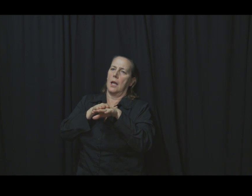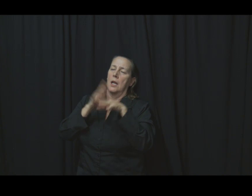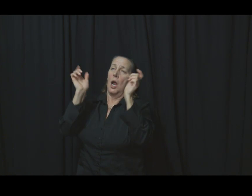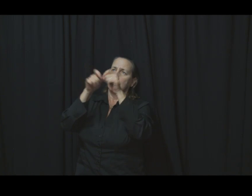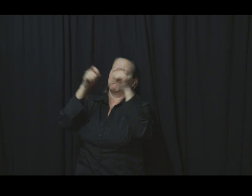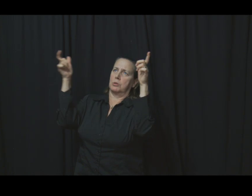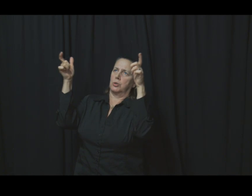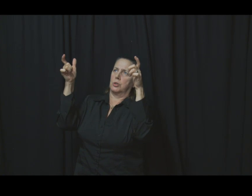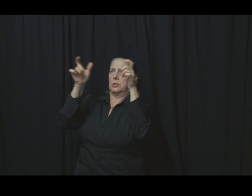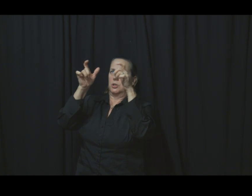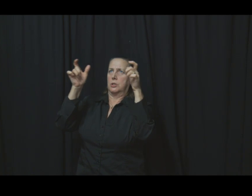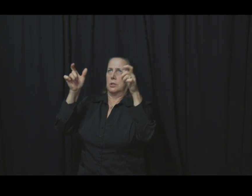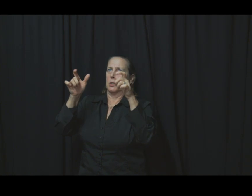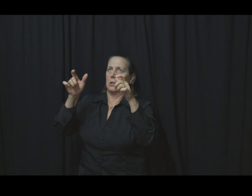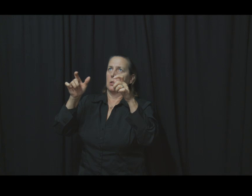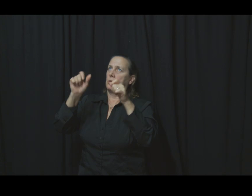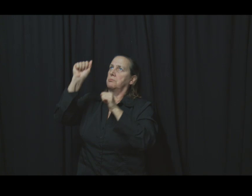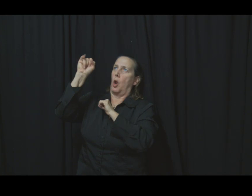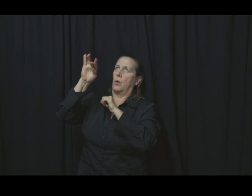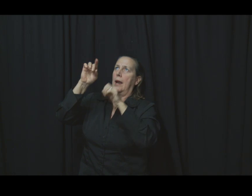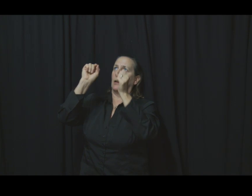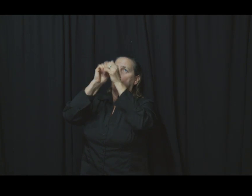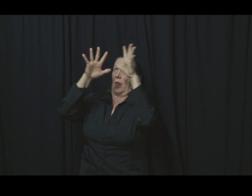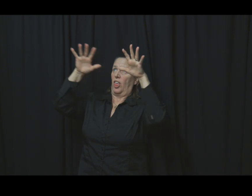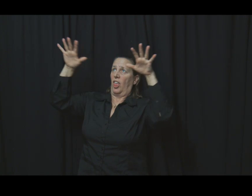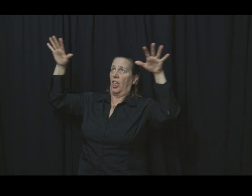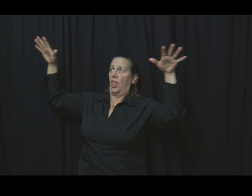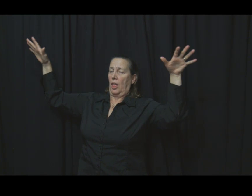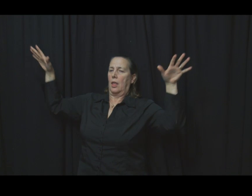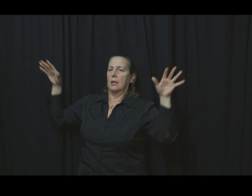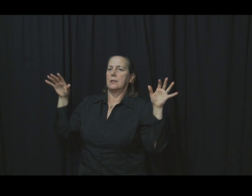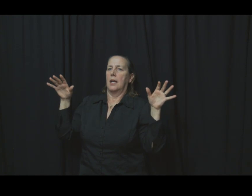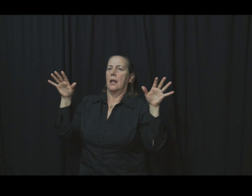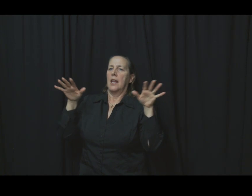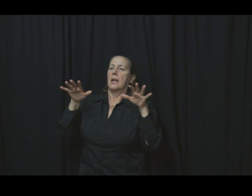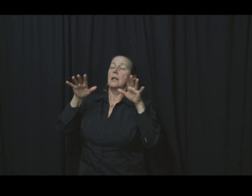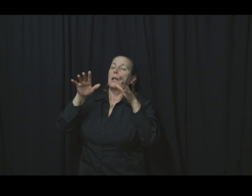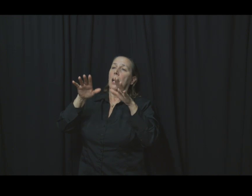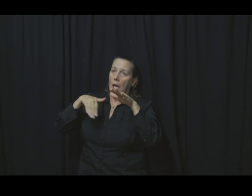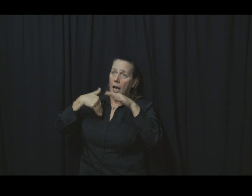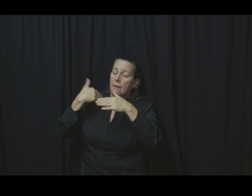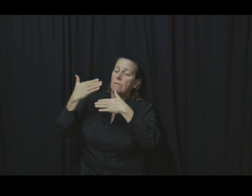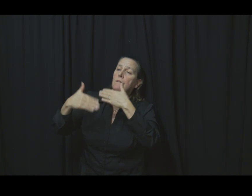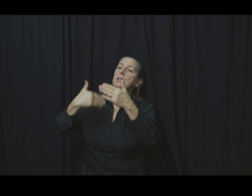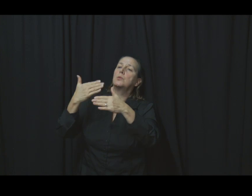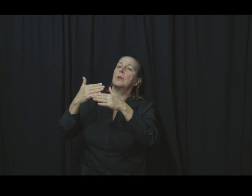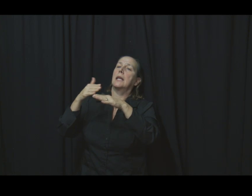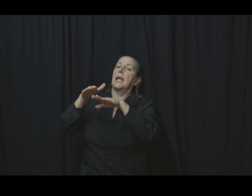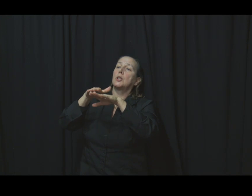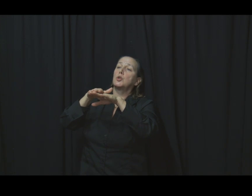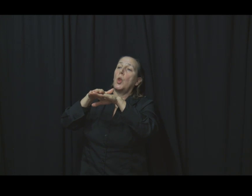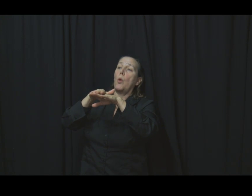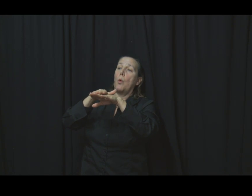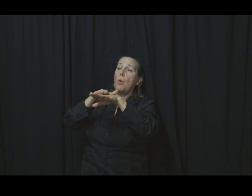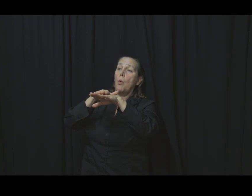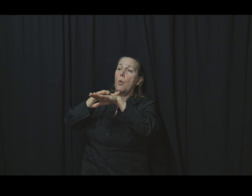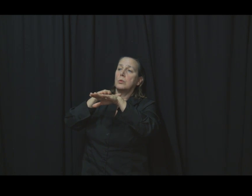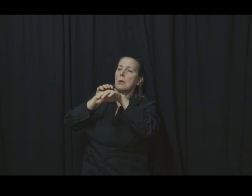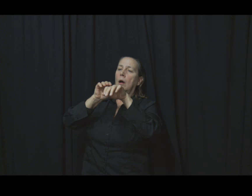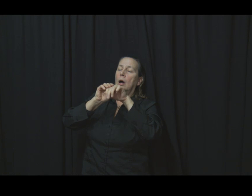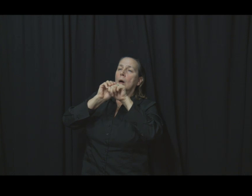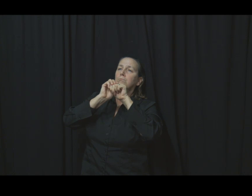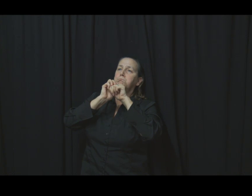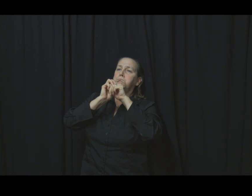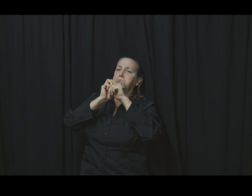no air, so it goes out like that. And so people presumed that it would slow down,